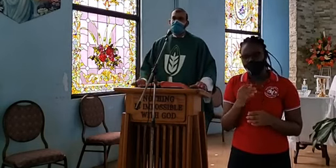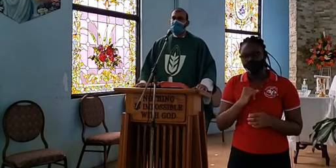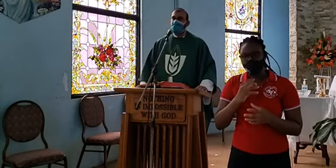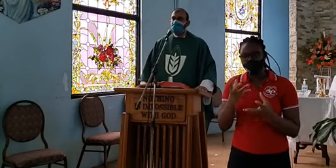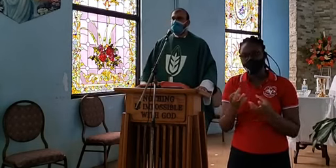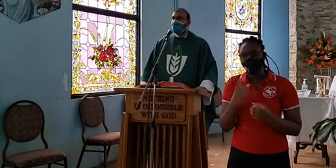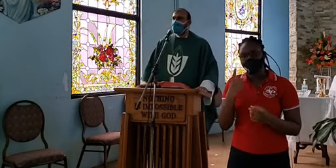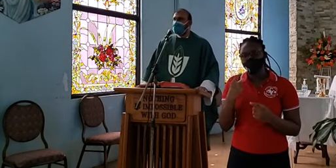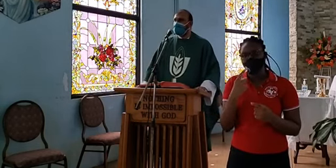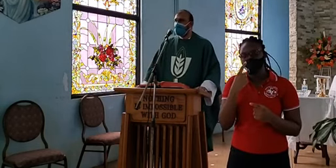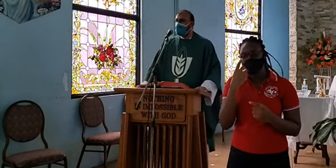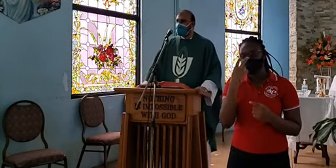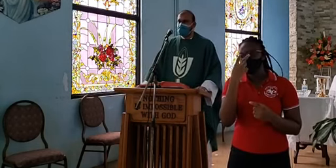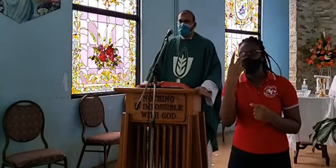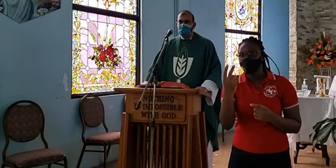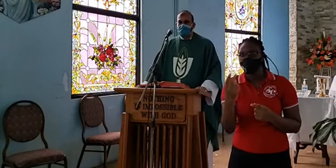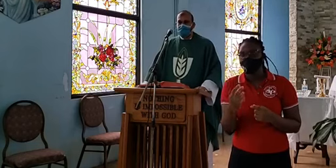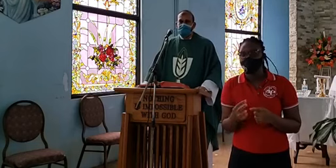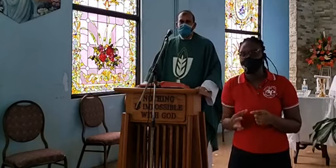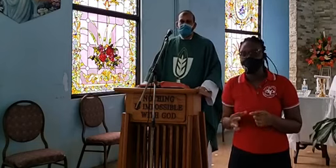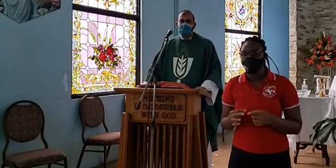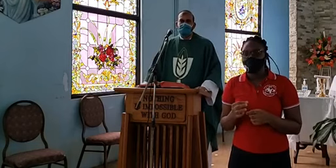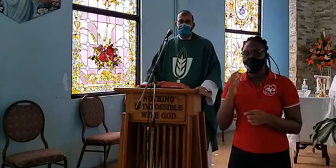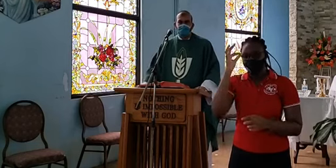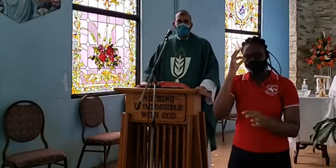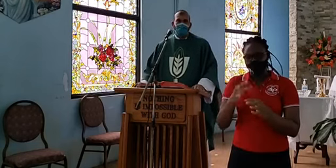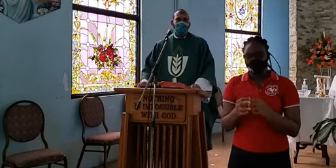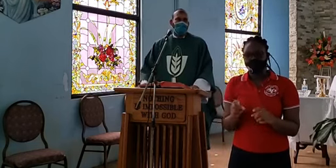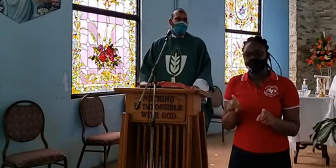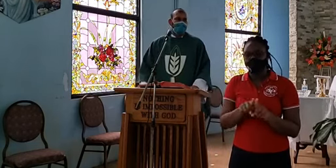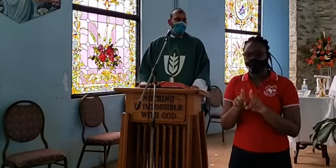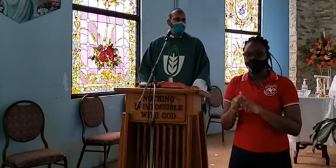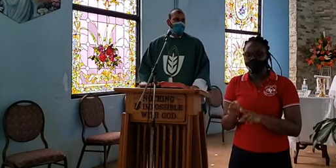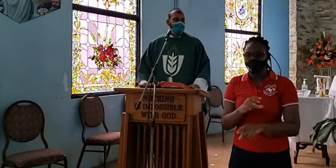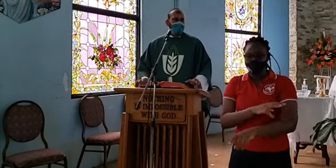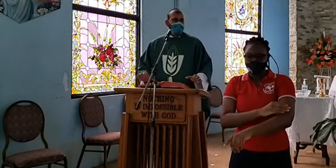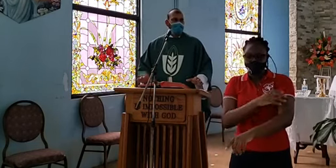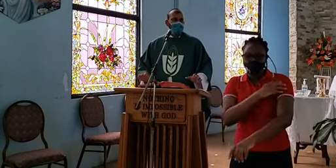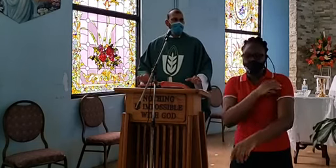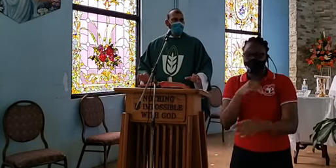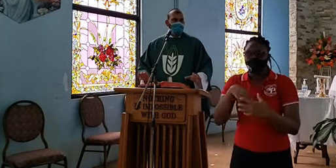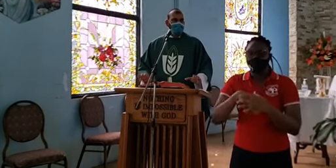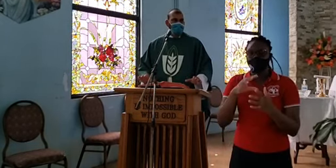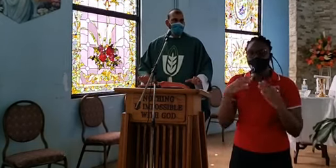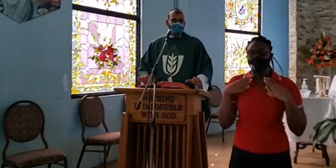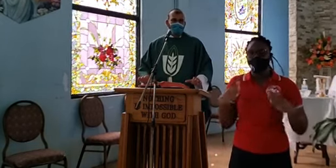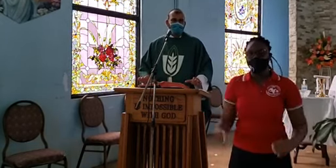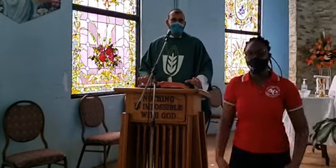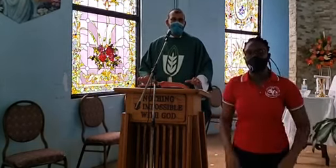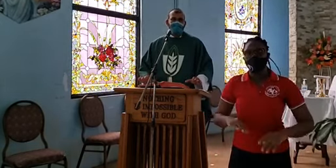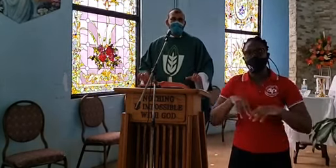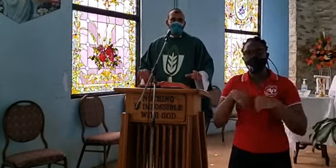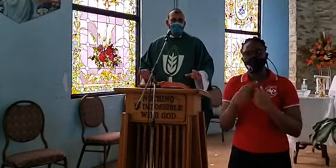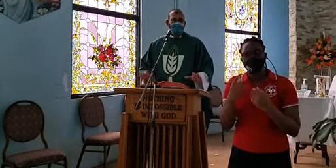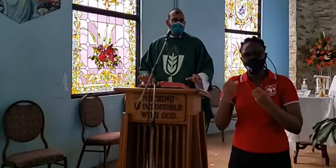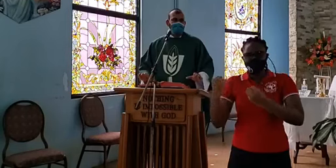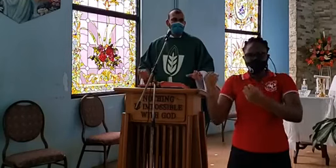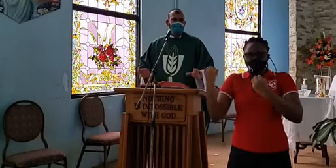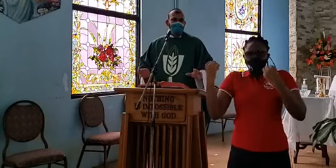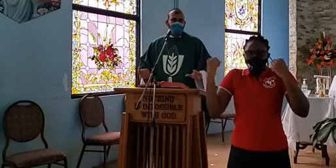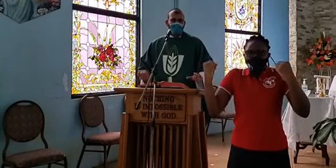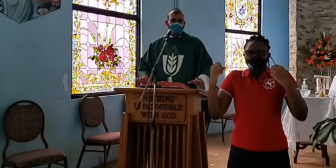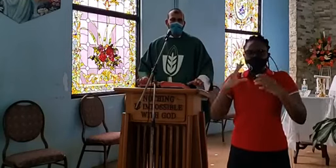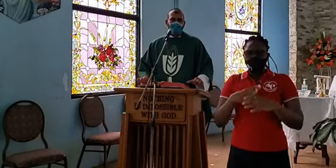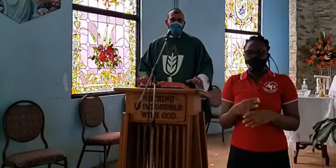want you to see faith as muscles in your body. How you strengthen the